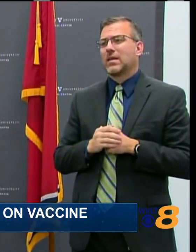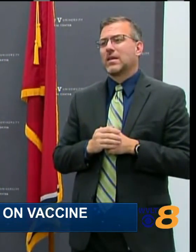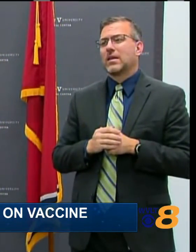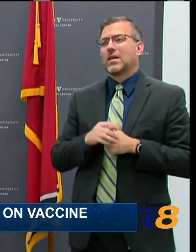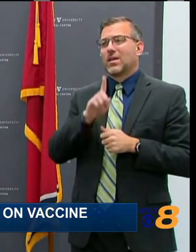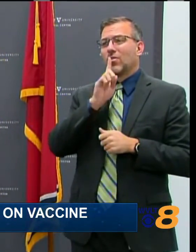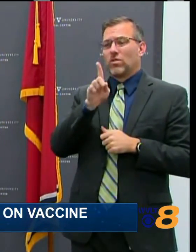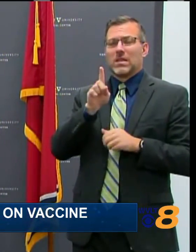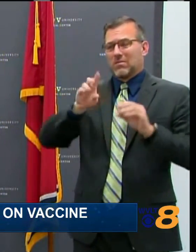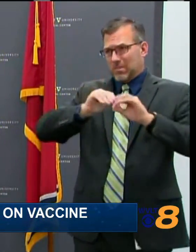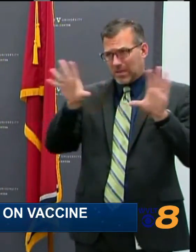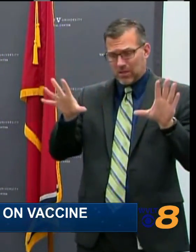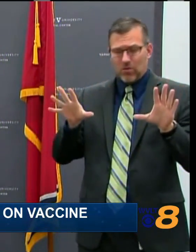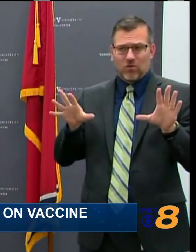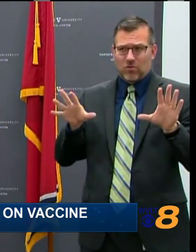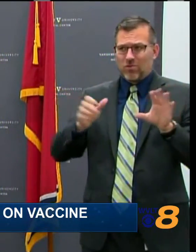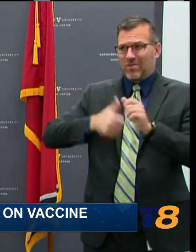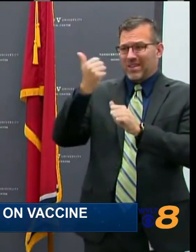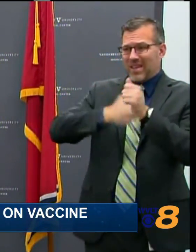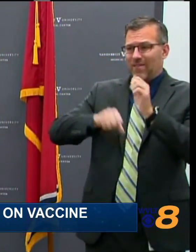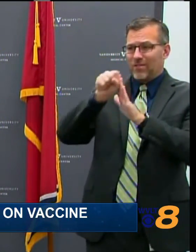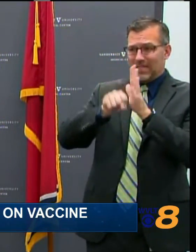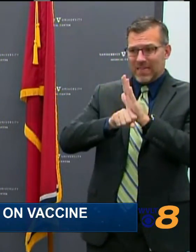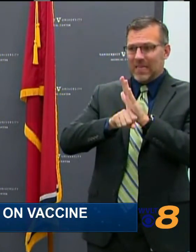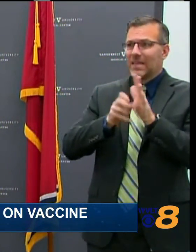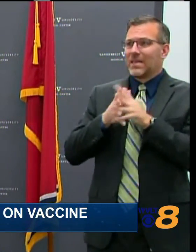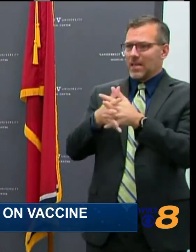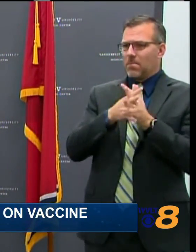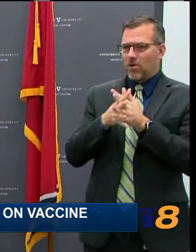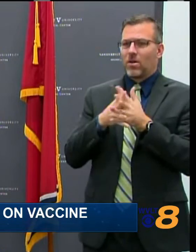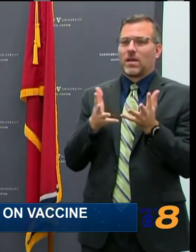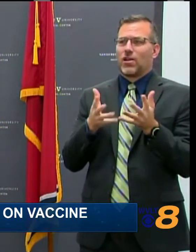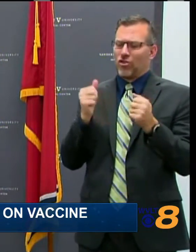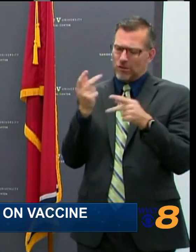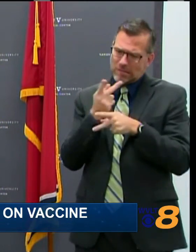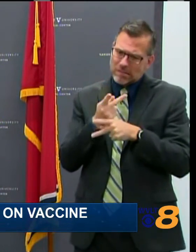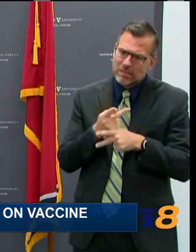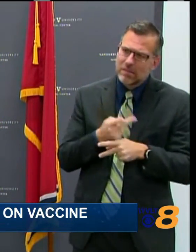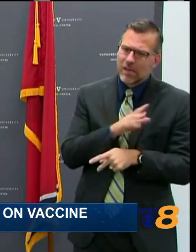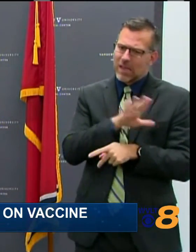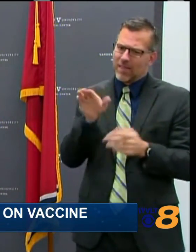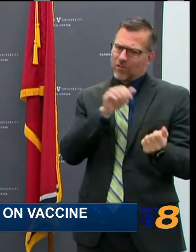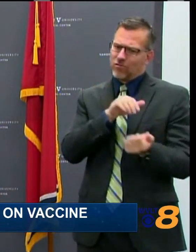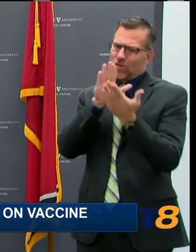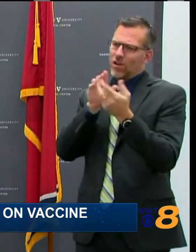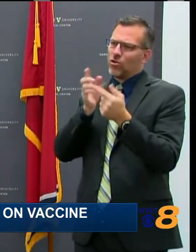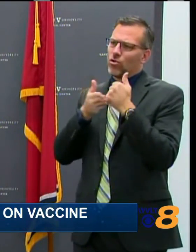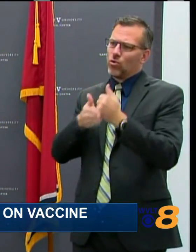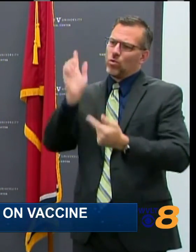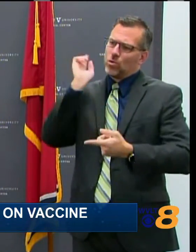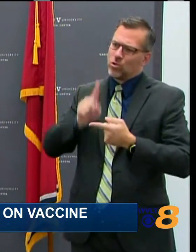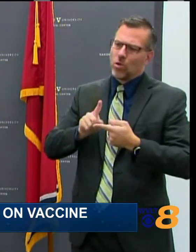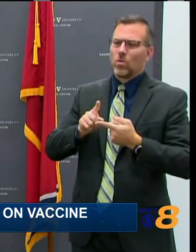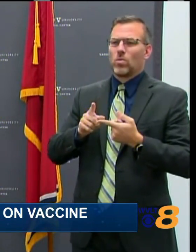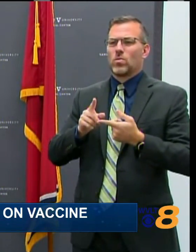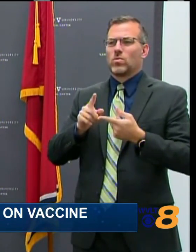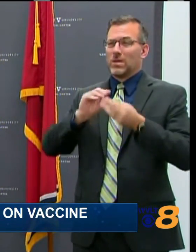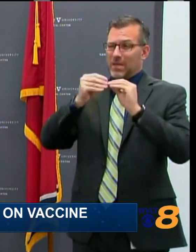evident that every state in this country is pursuing strategies to try and curb the spread of the virus in their